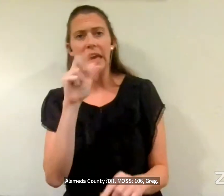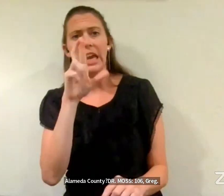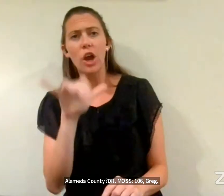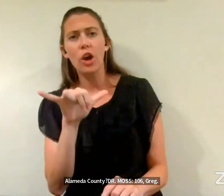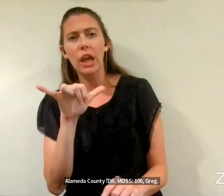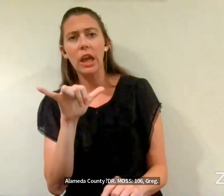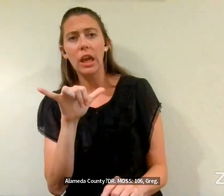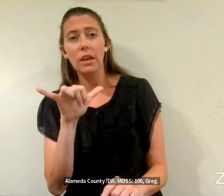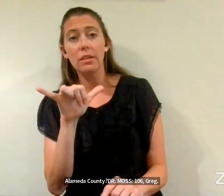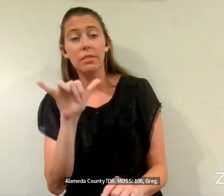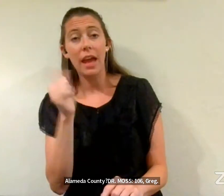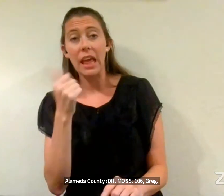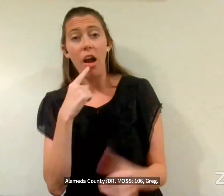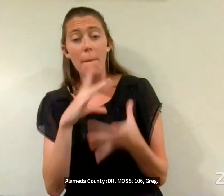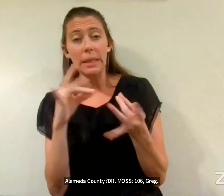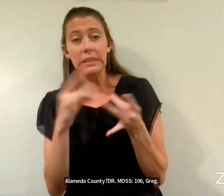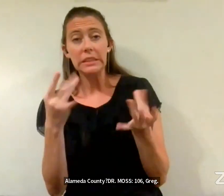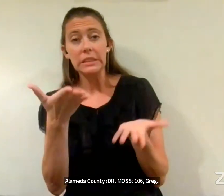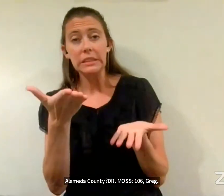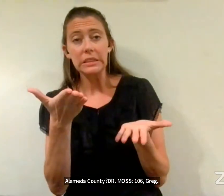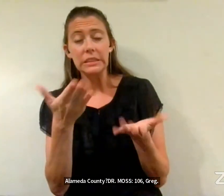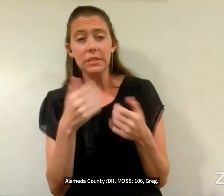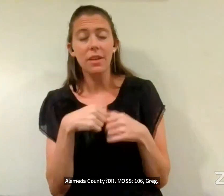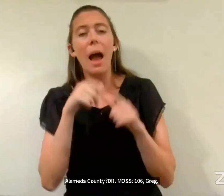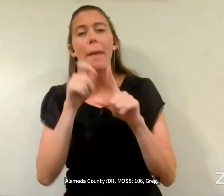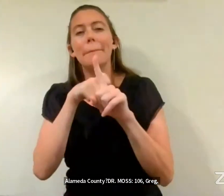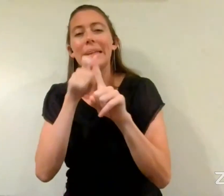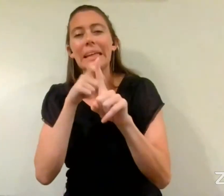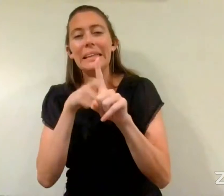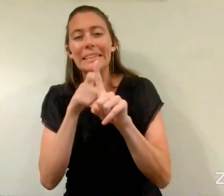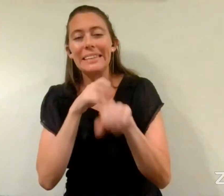Anything? I'm teasing. Always. How